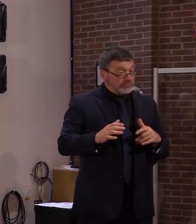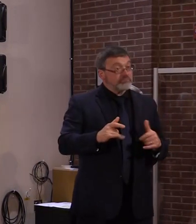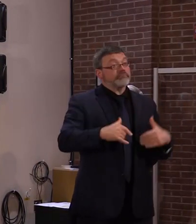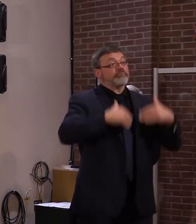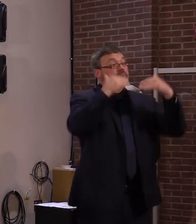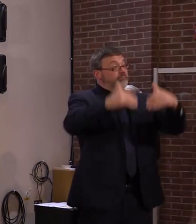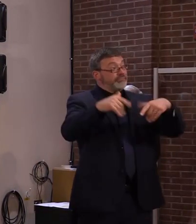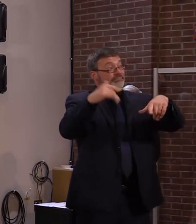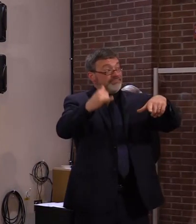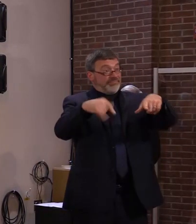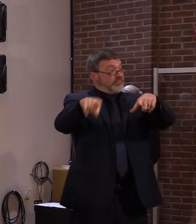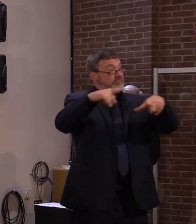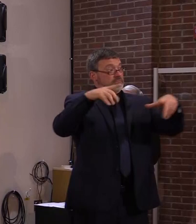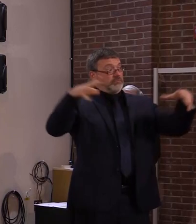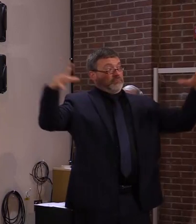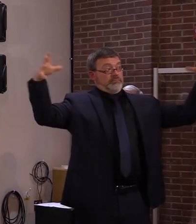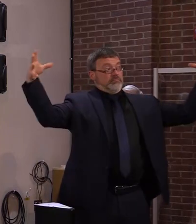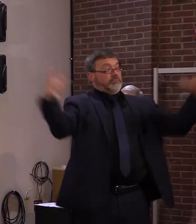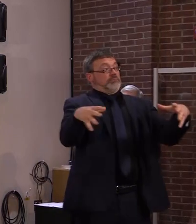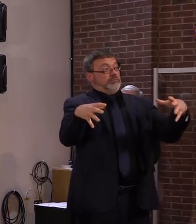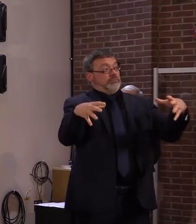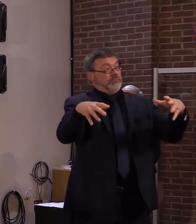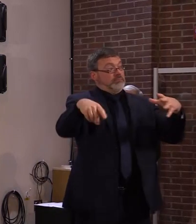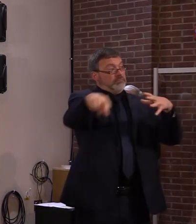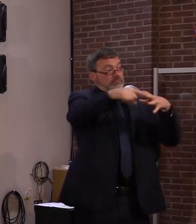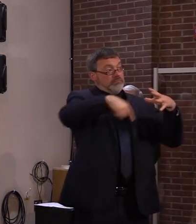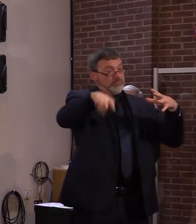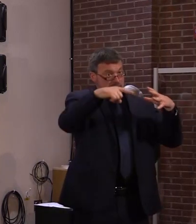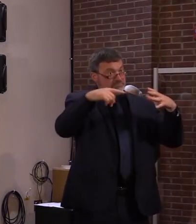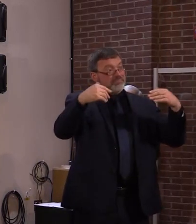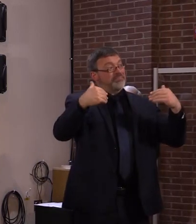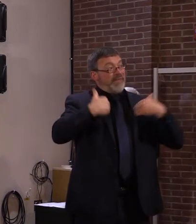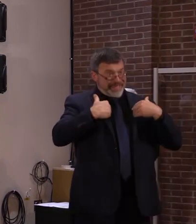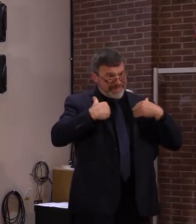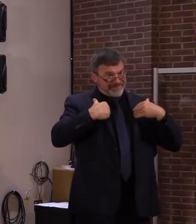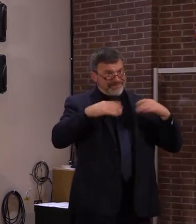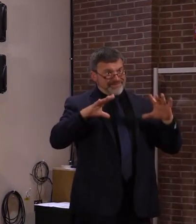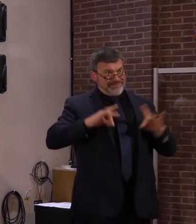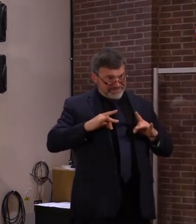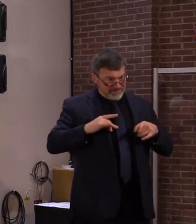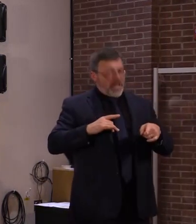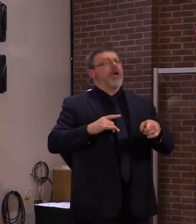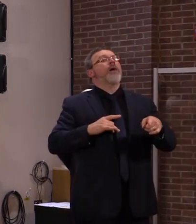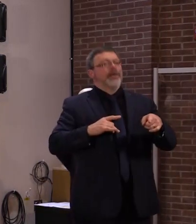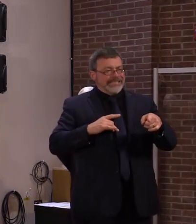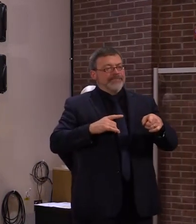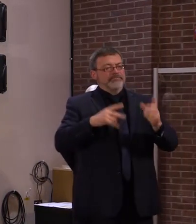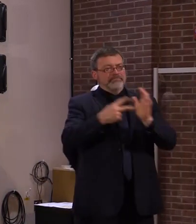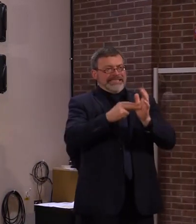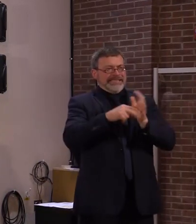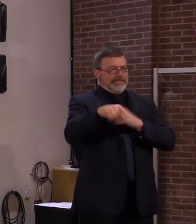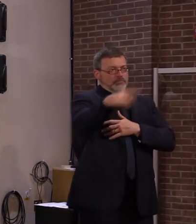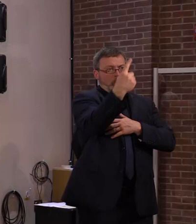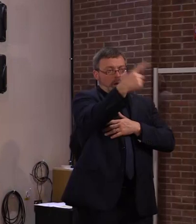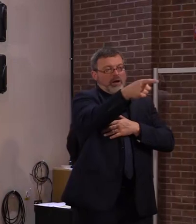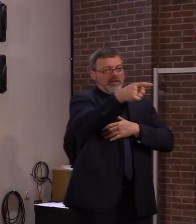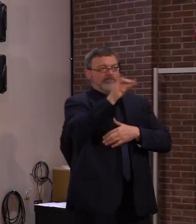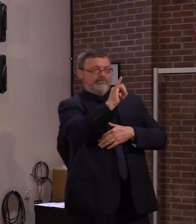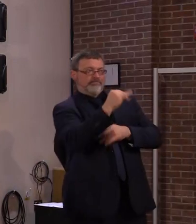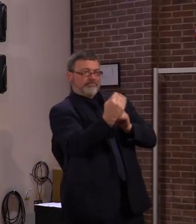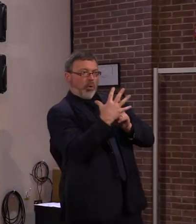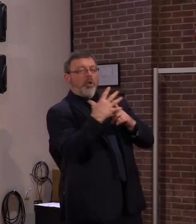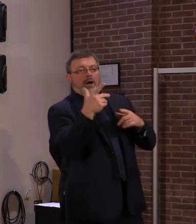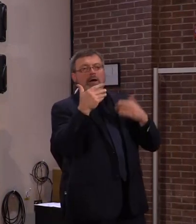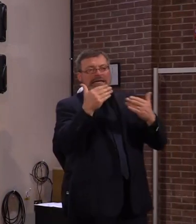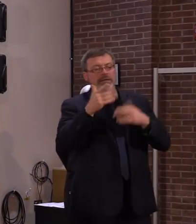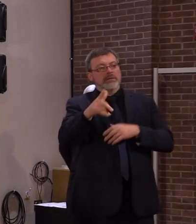new science. Wear a mask when you're indoors in public spaces or around people who are at higher